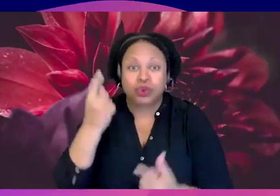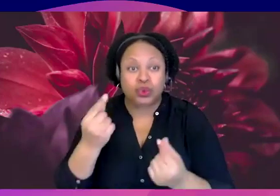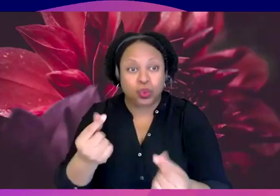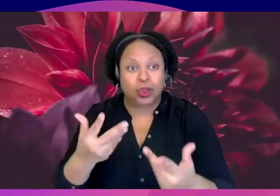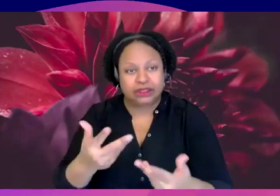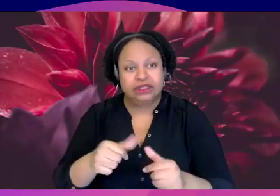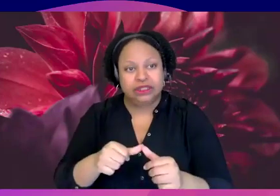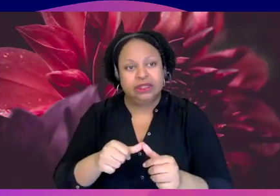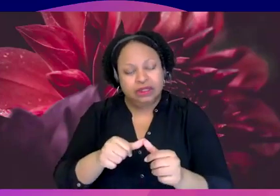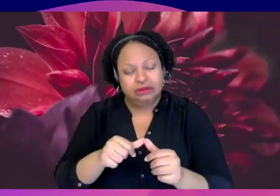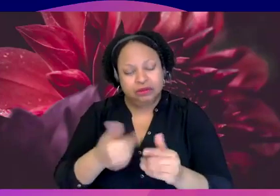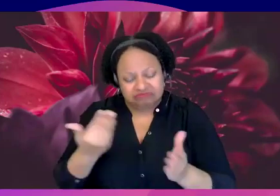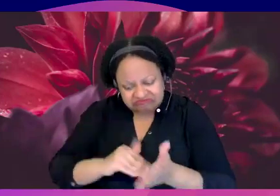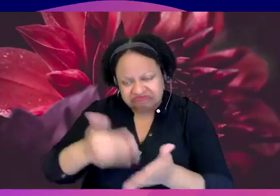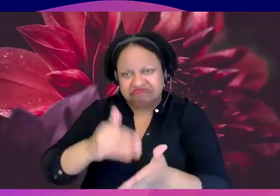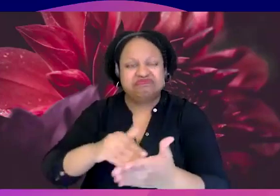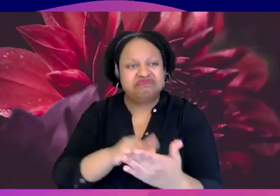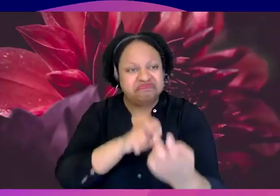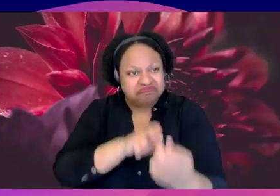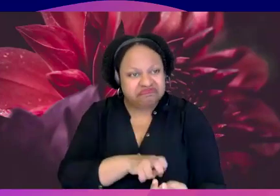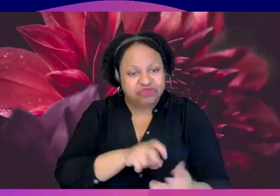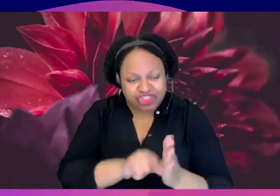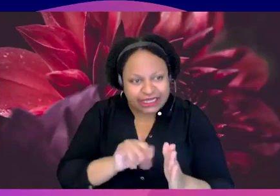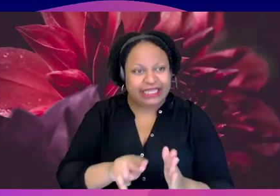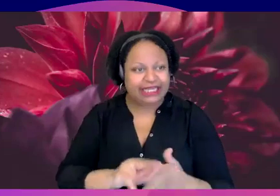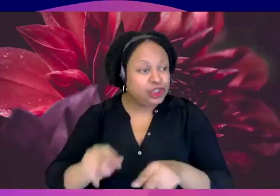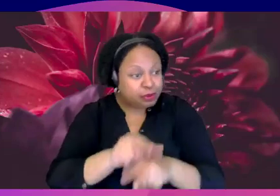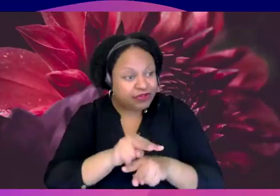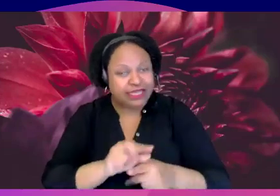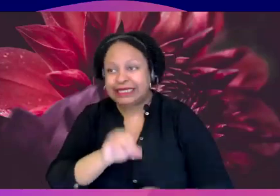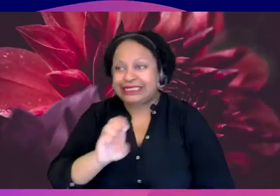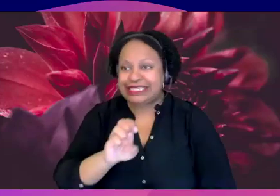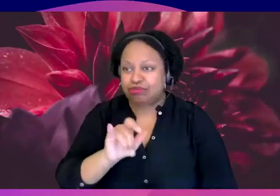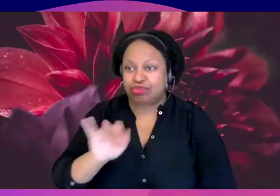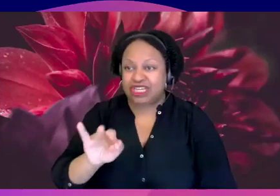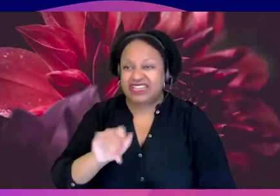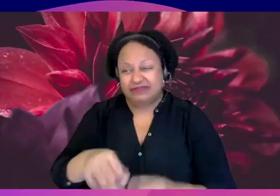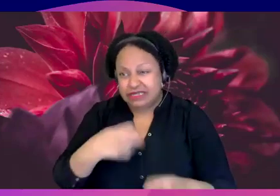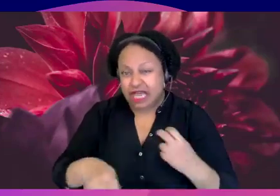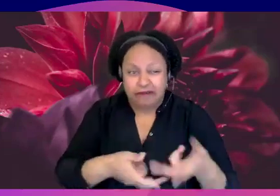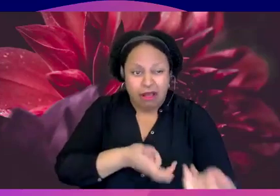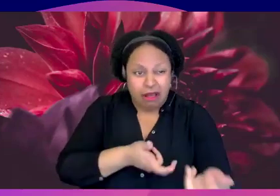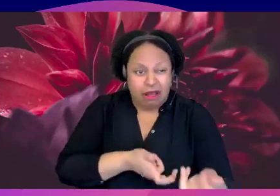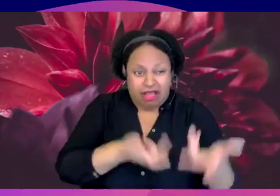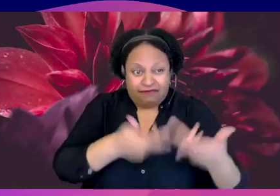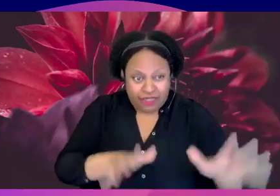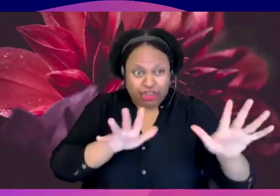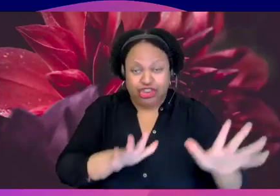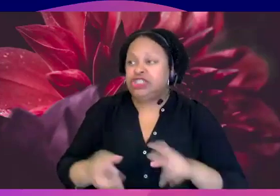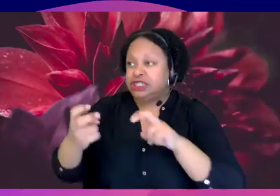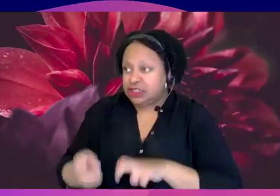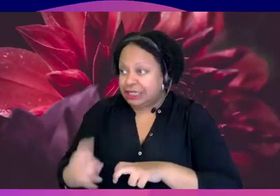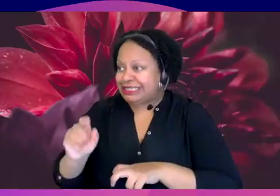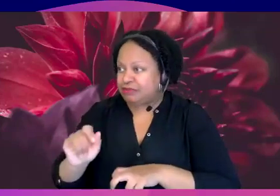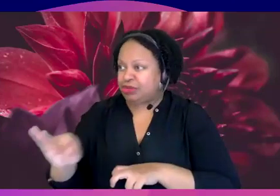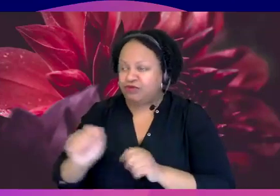touch bases, check-ins, supervisions, debriefings after difficult incidents, making sure that you